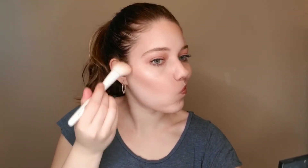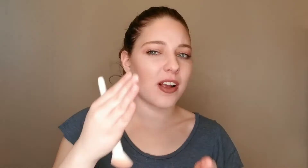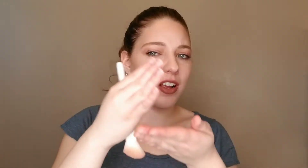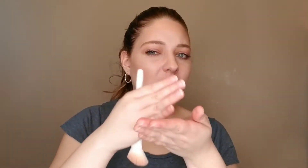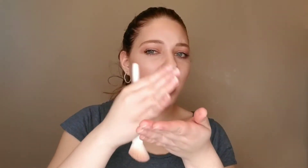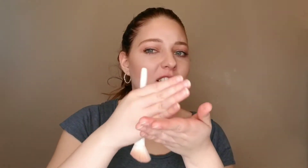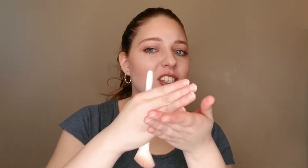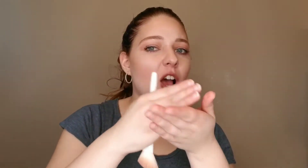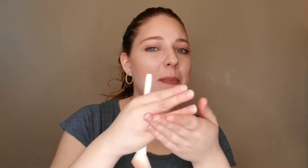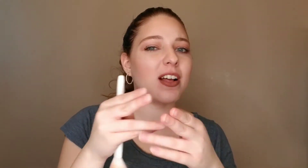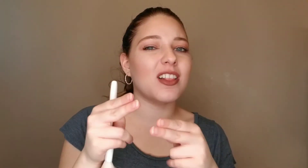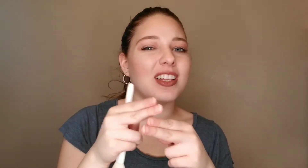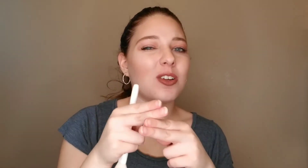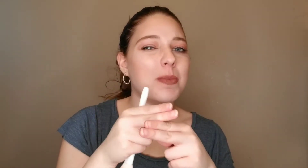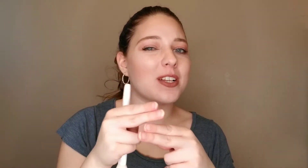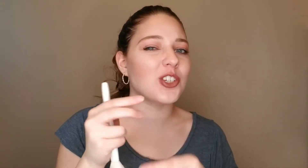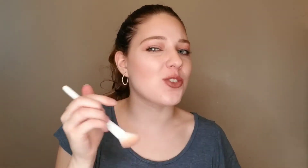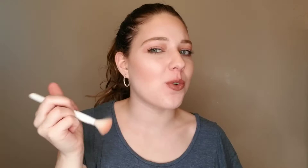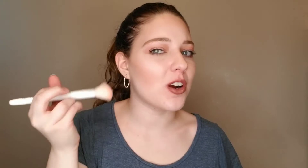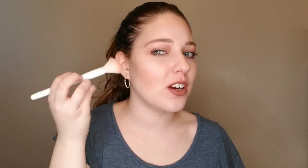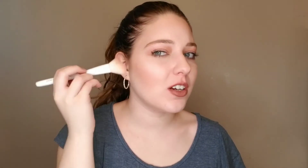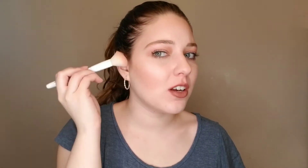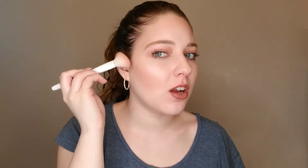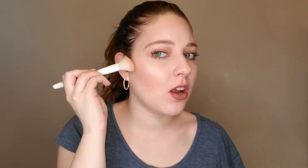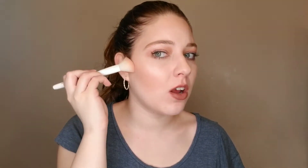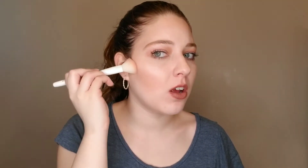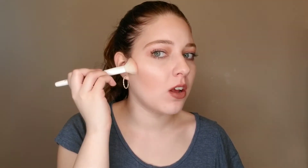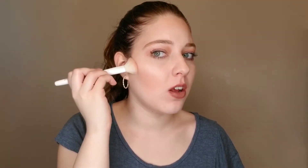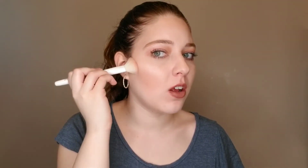I'm kind of stopping a little bit short.